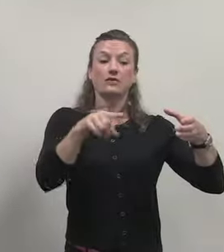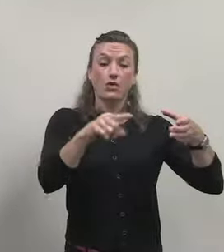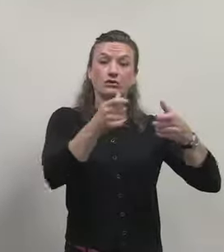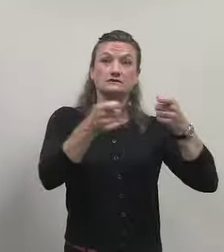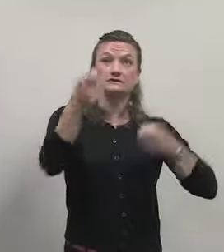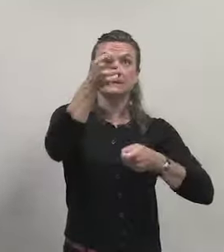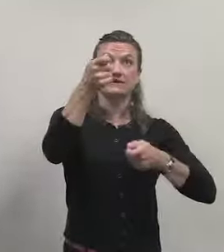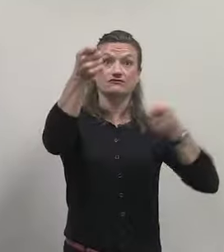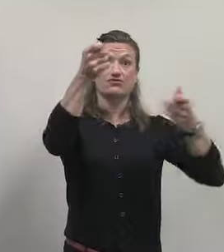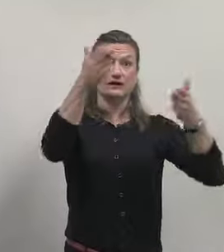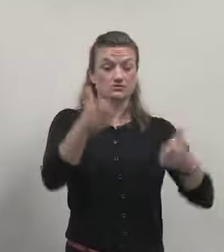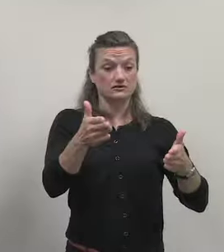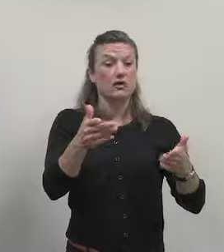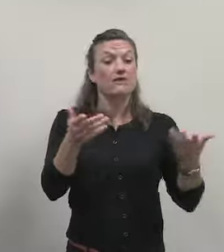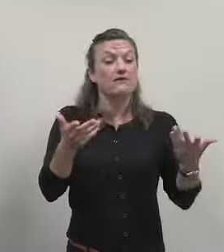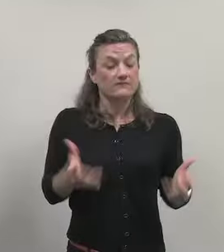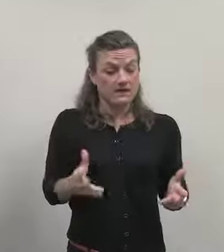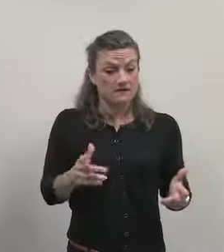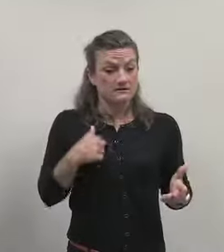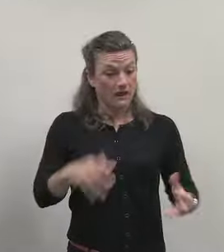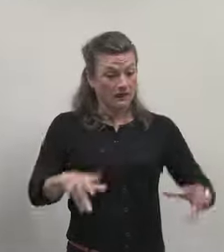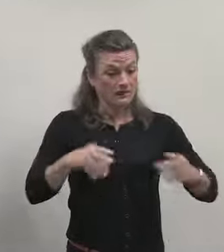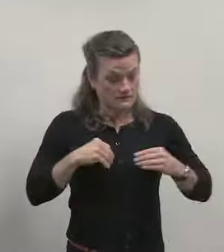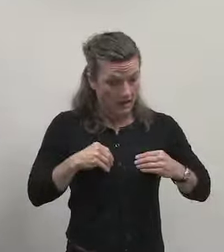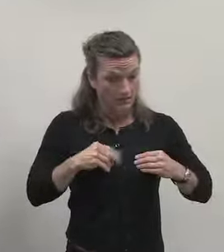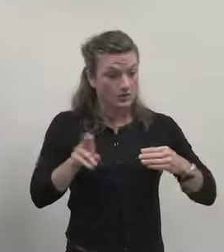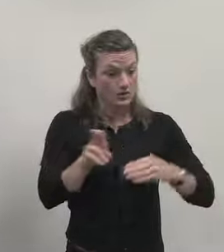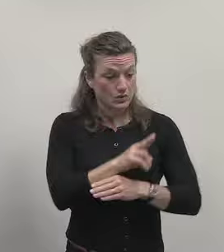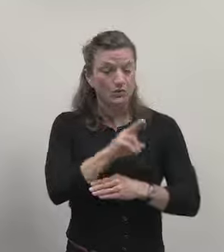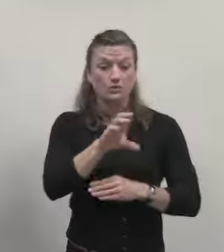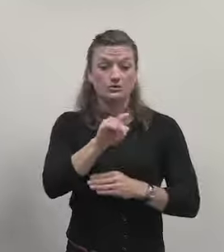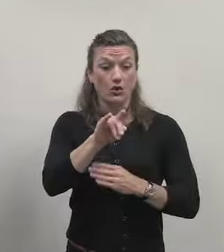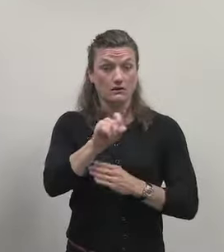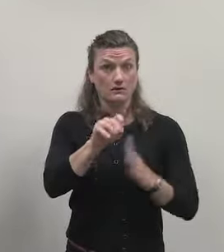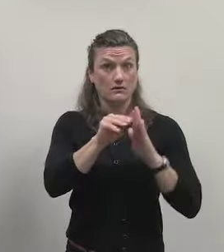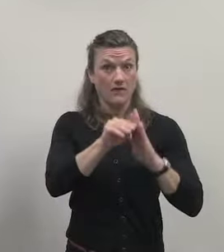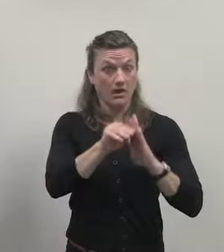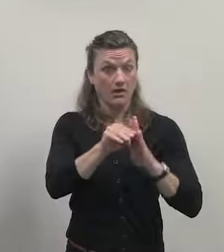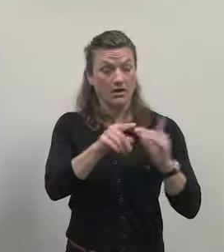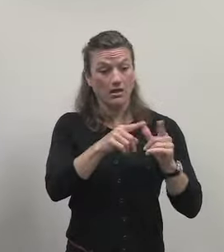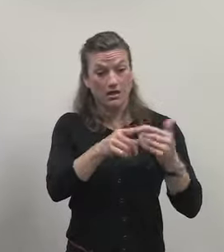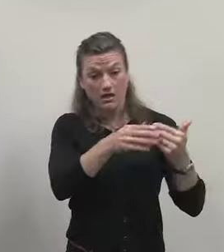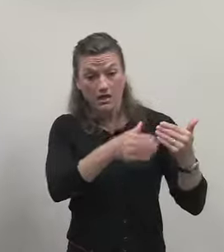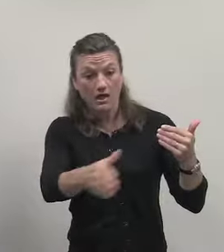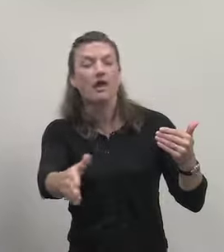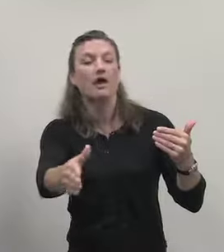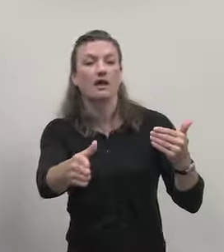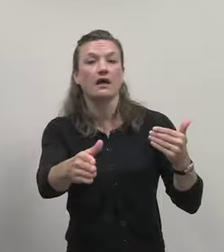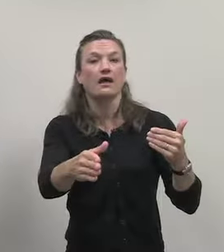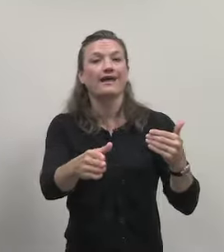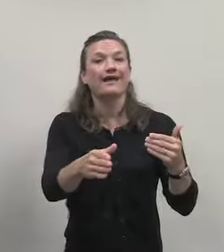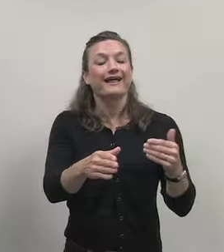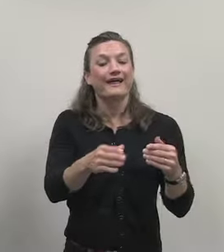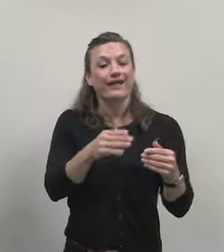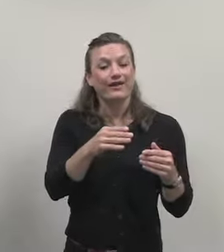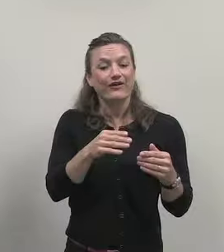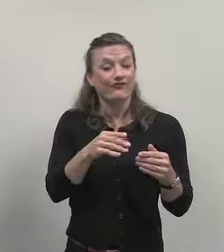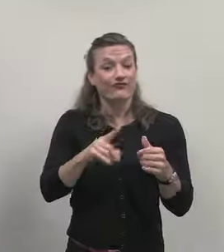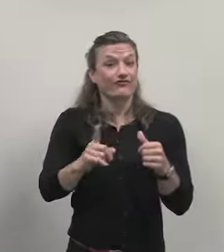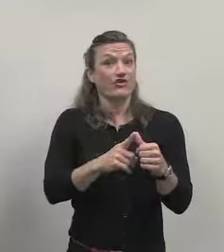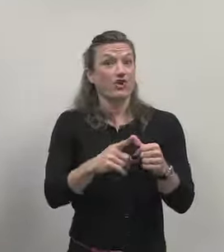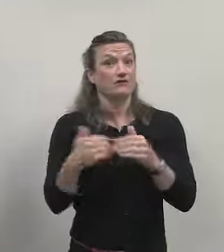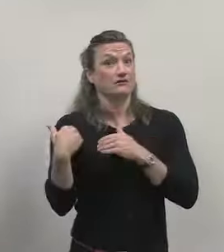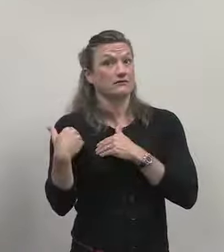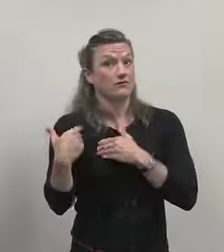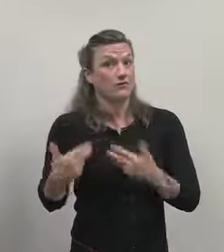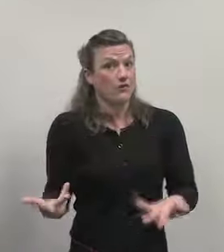executive directors buy in to the Circles model, then one of their big first tasks